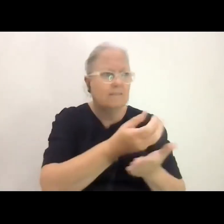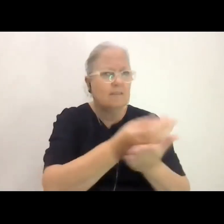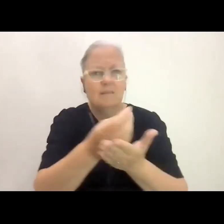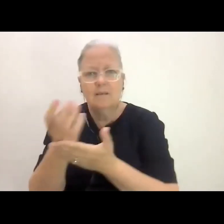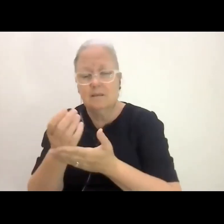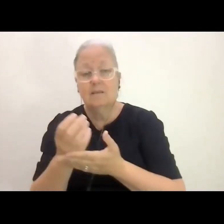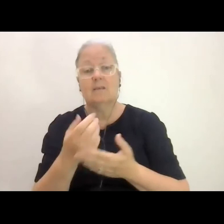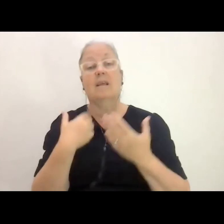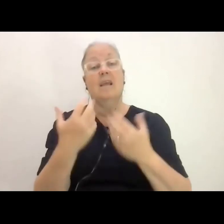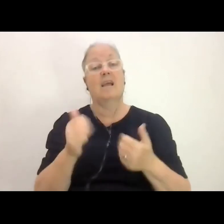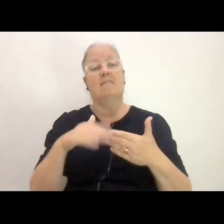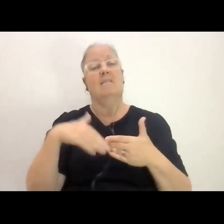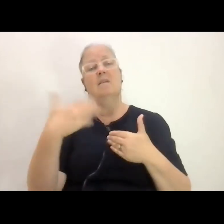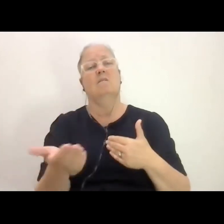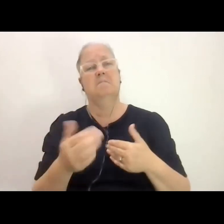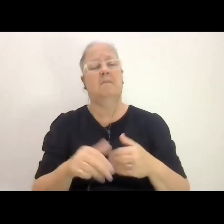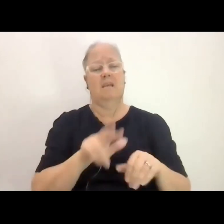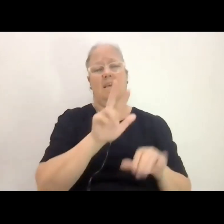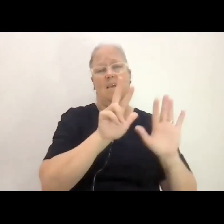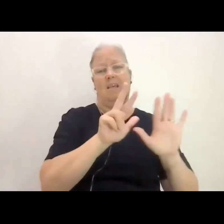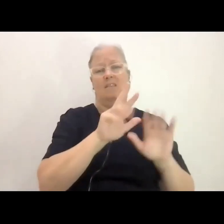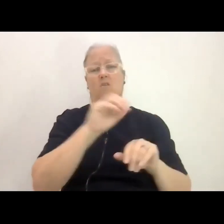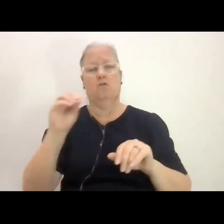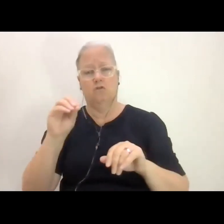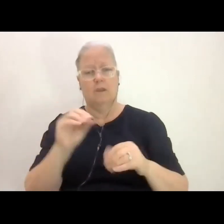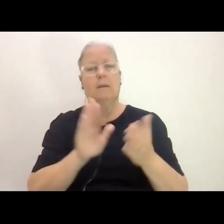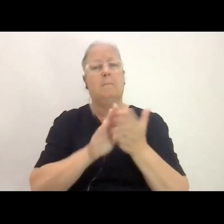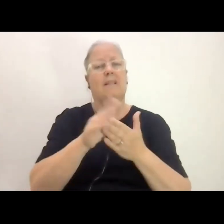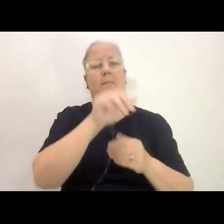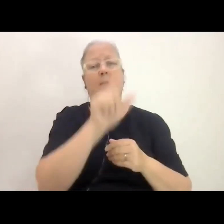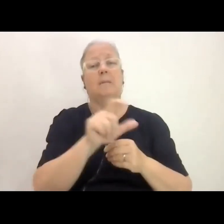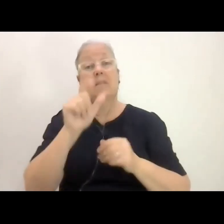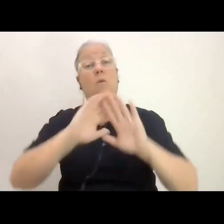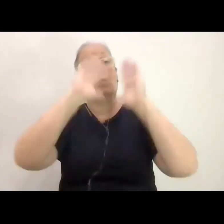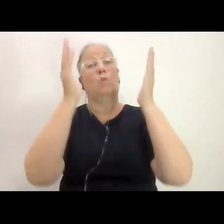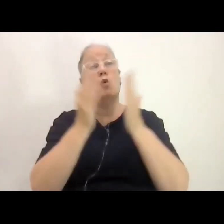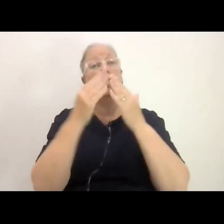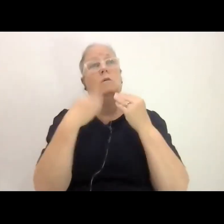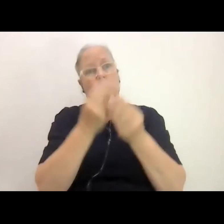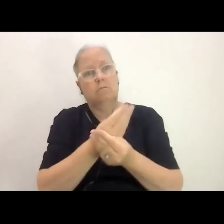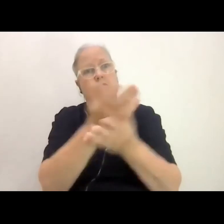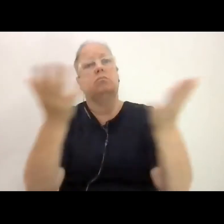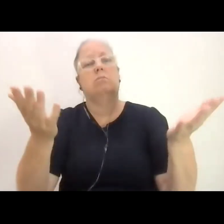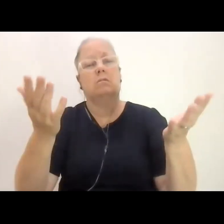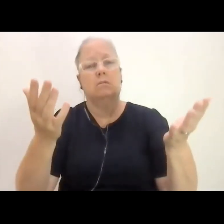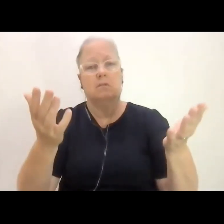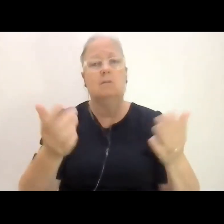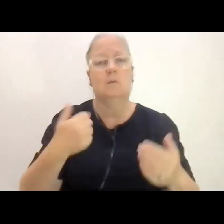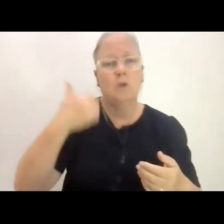our community engagement activities. And it's really important to invest in building trust before crisis, because we